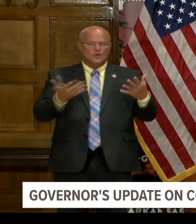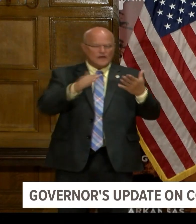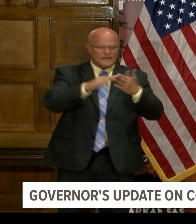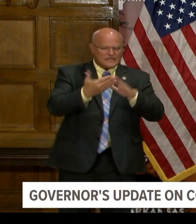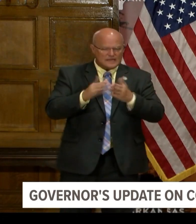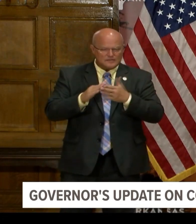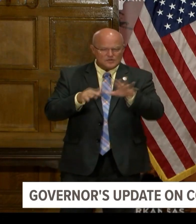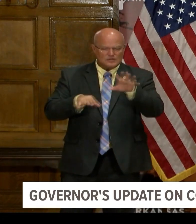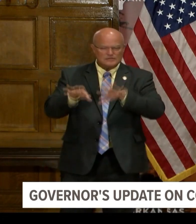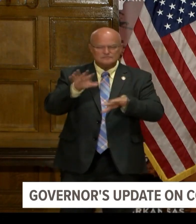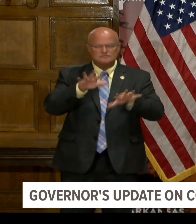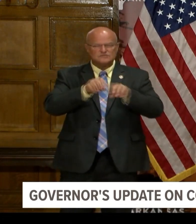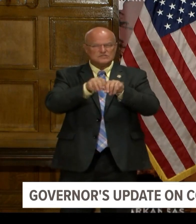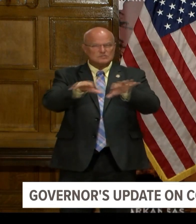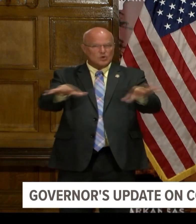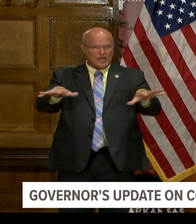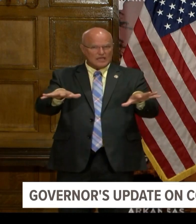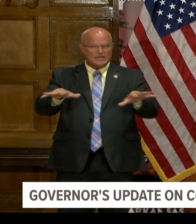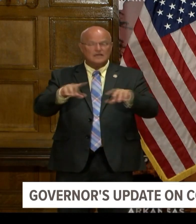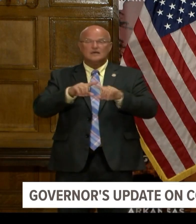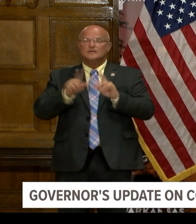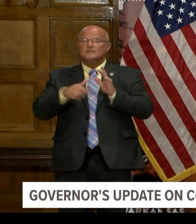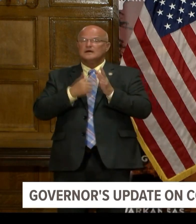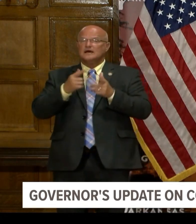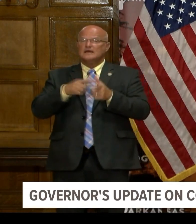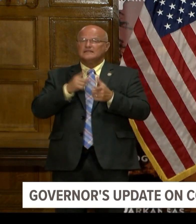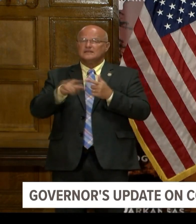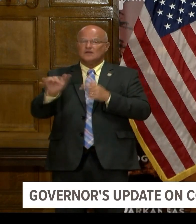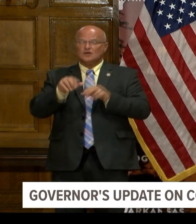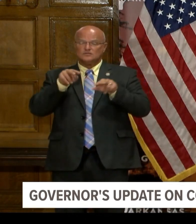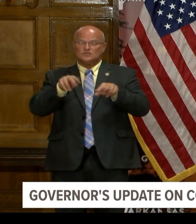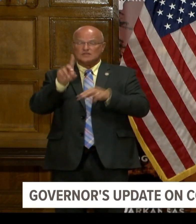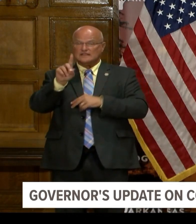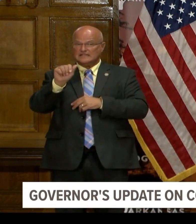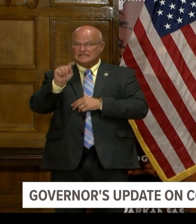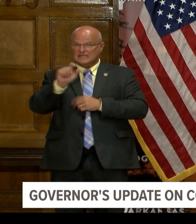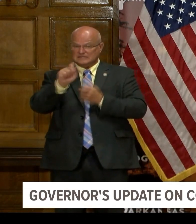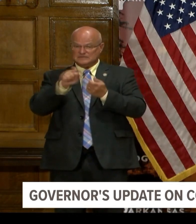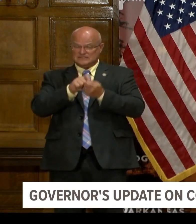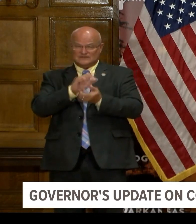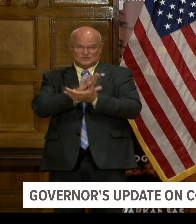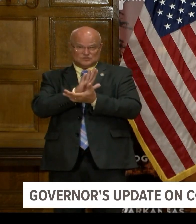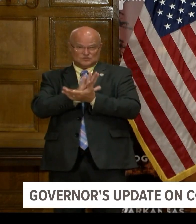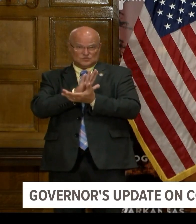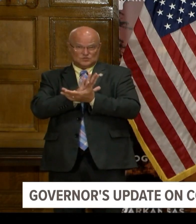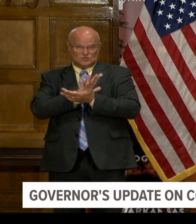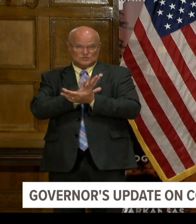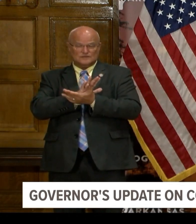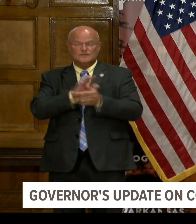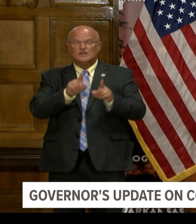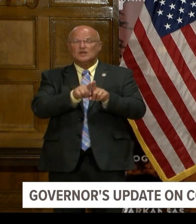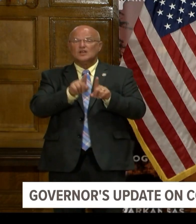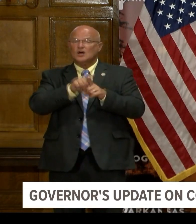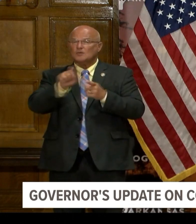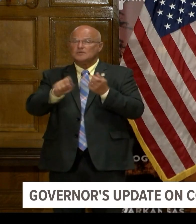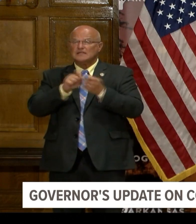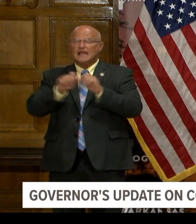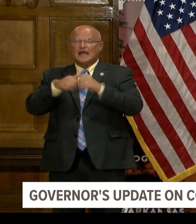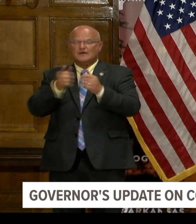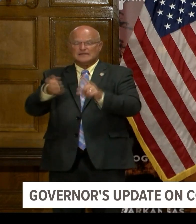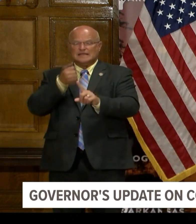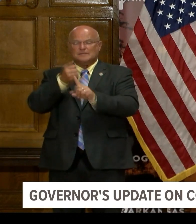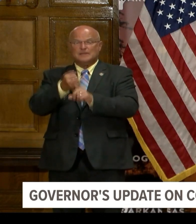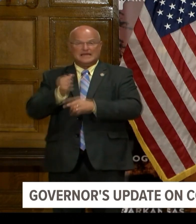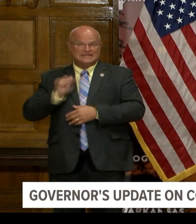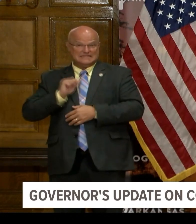terms of community spread, but then we'll also look at the data in the specific school, and also particularly how it impacts